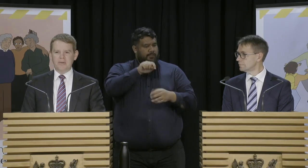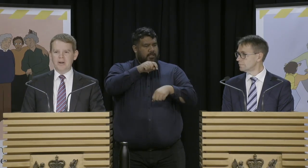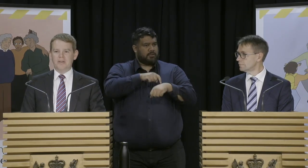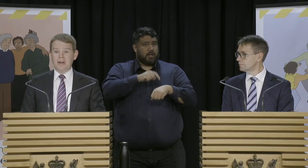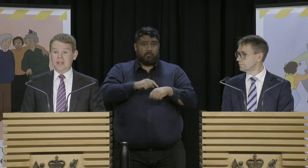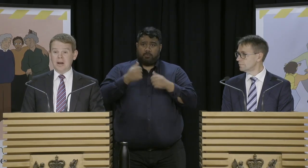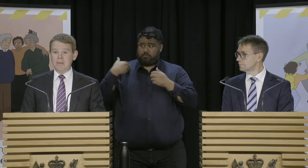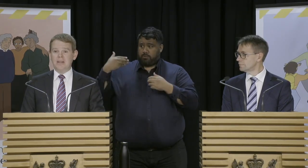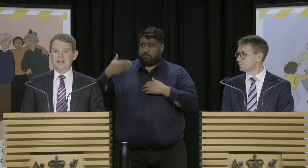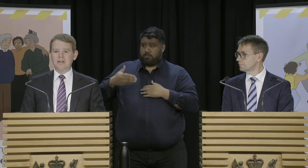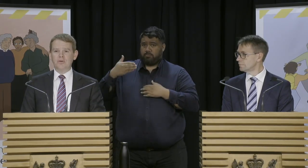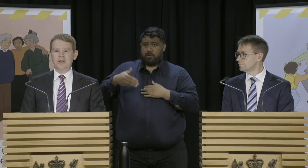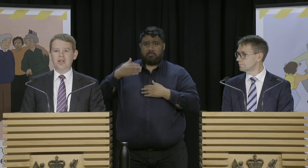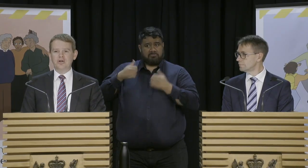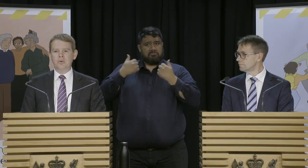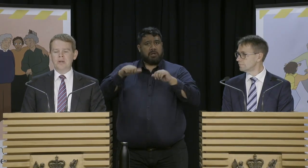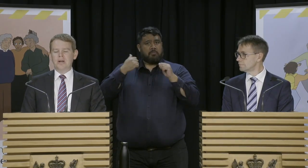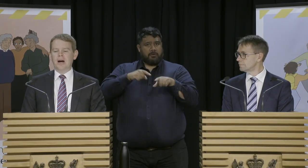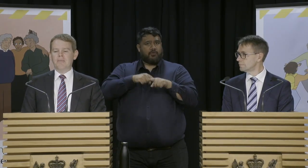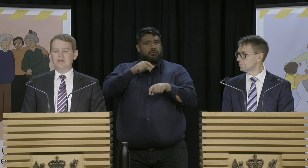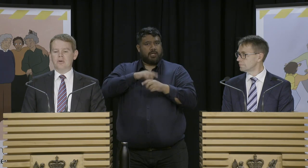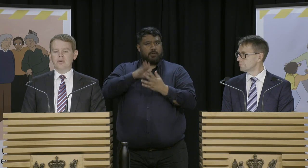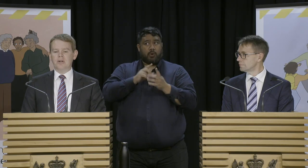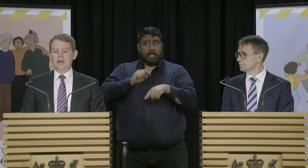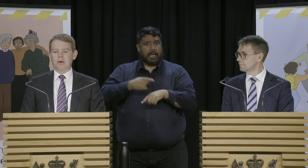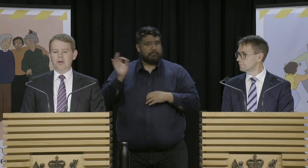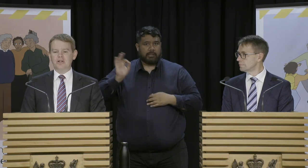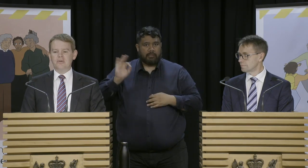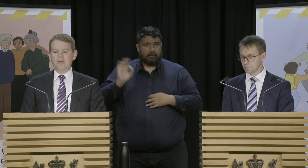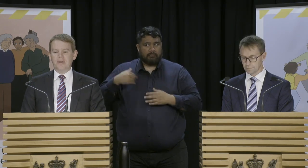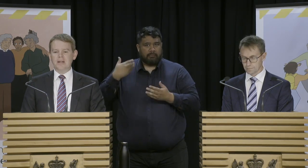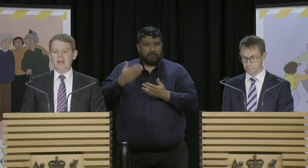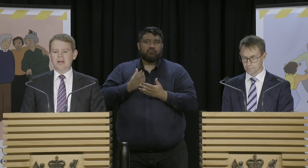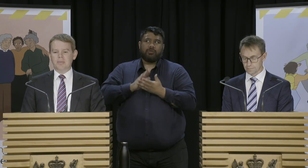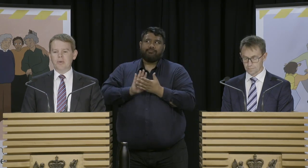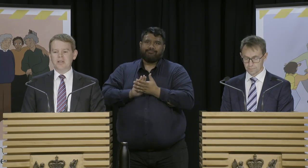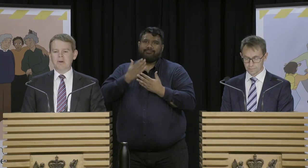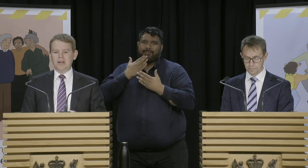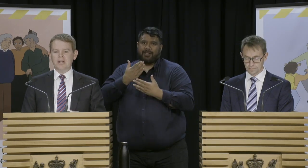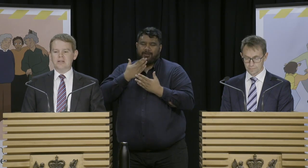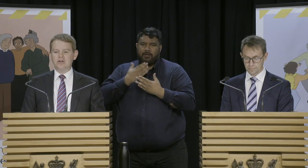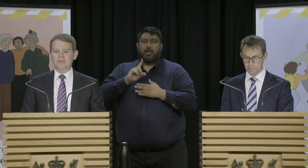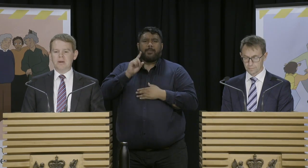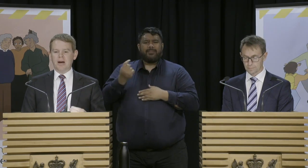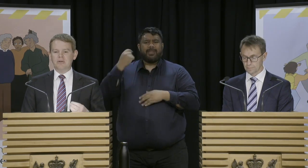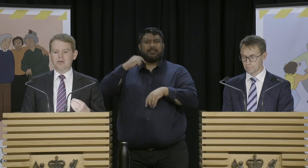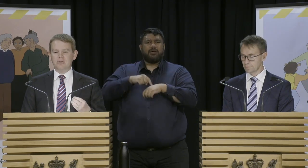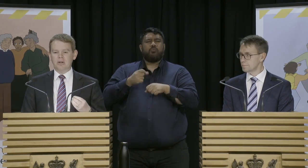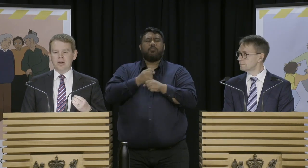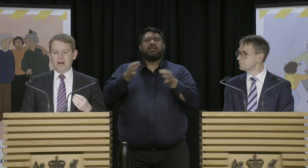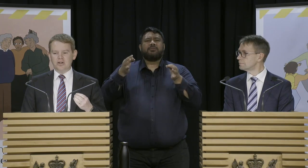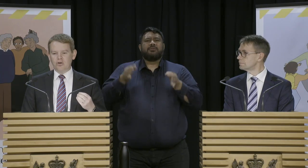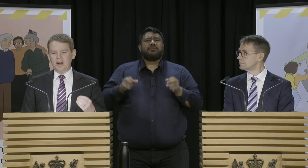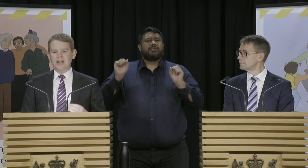time, they meet that delivery schedule, and so we're really appreciative of that. But we did make that decision